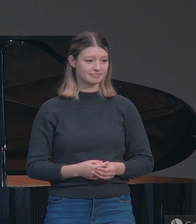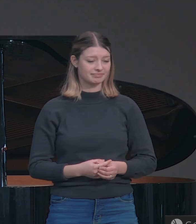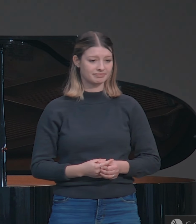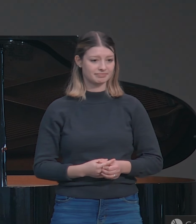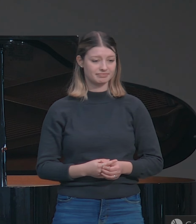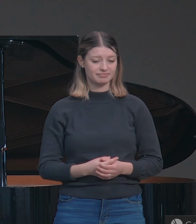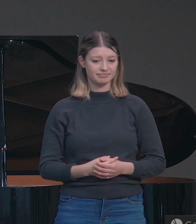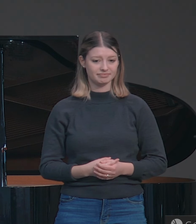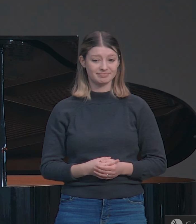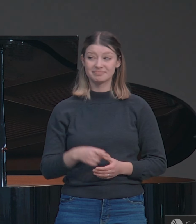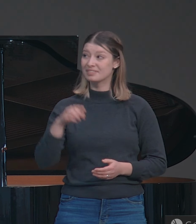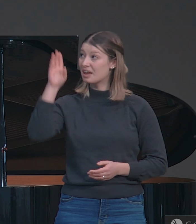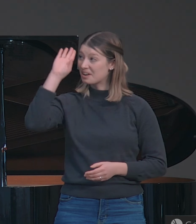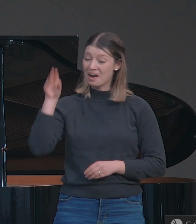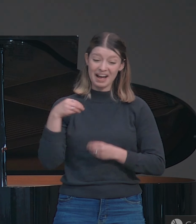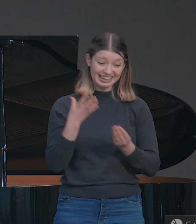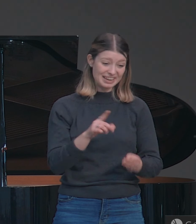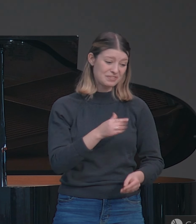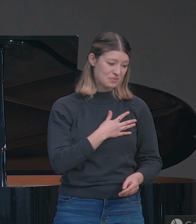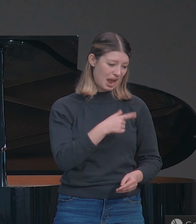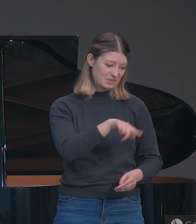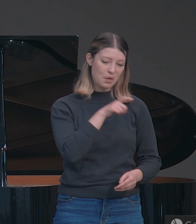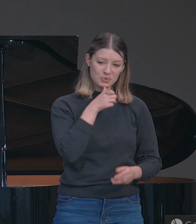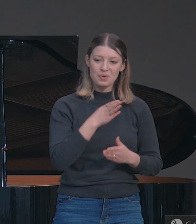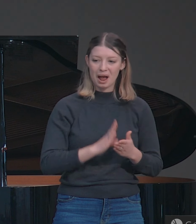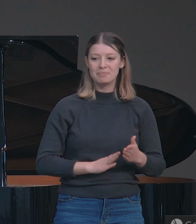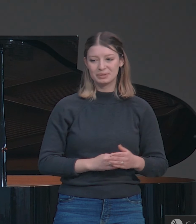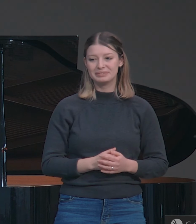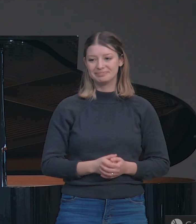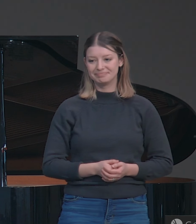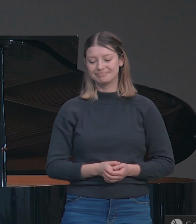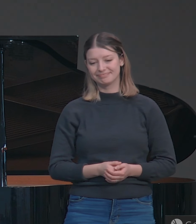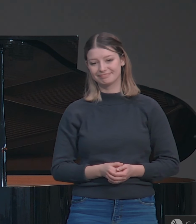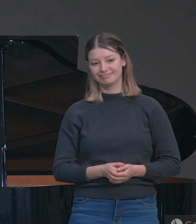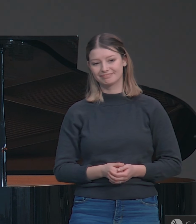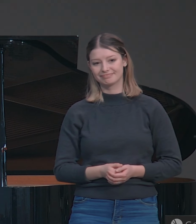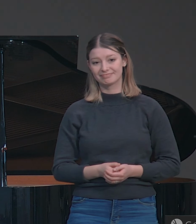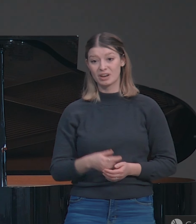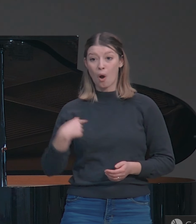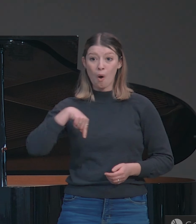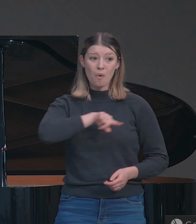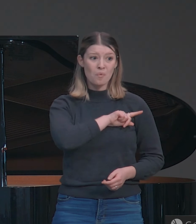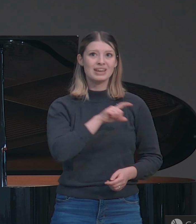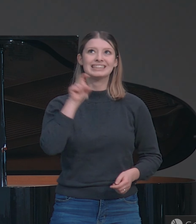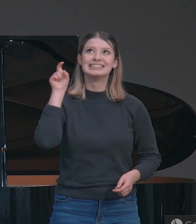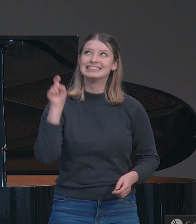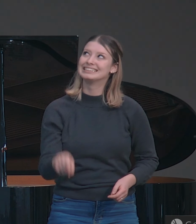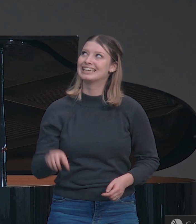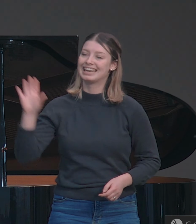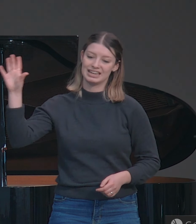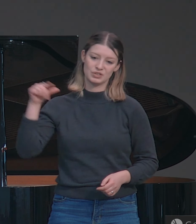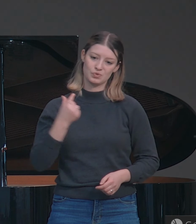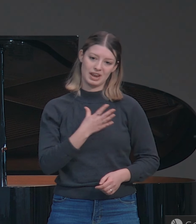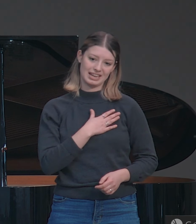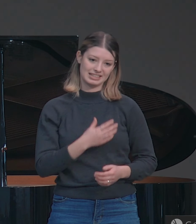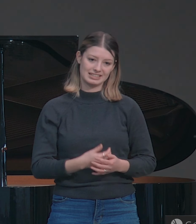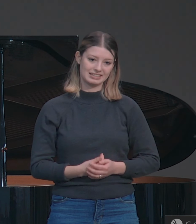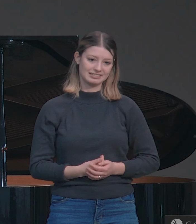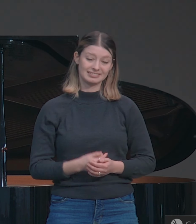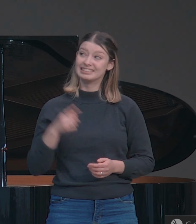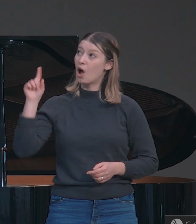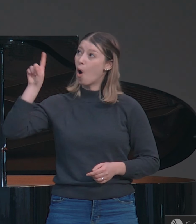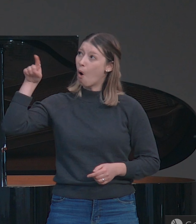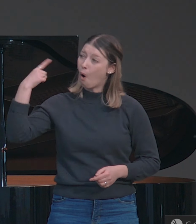God does give grace to the humble. It's grace that we all need. It's grace that is our